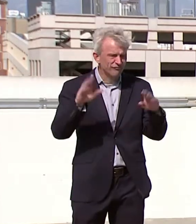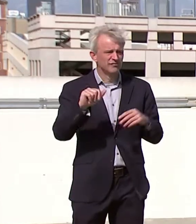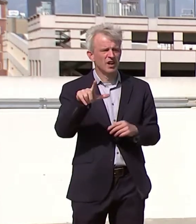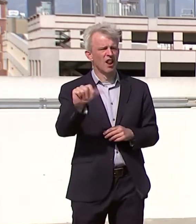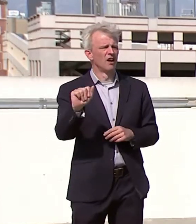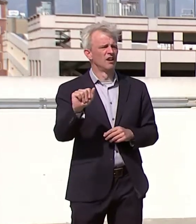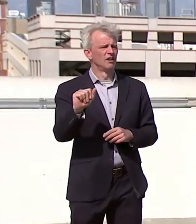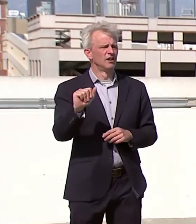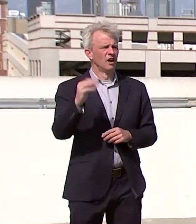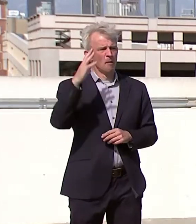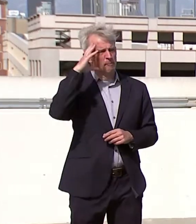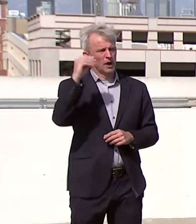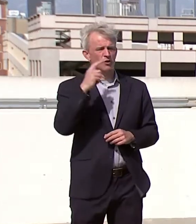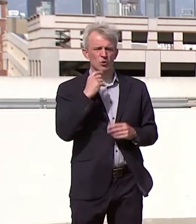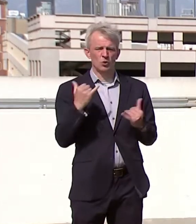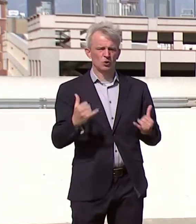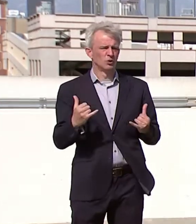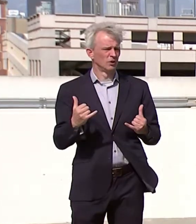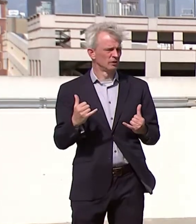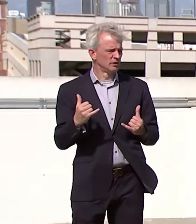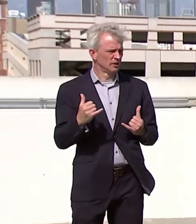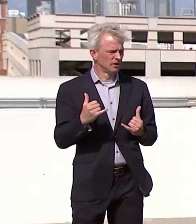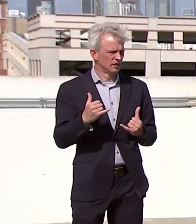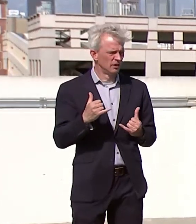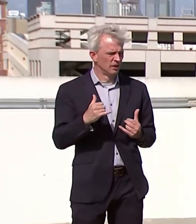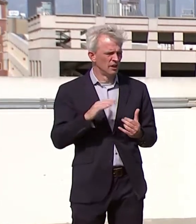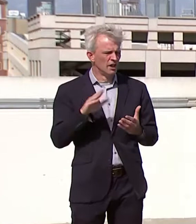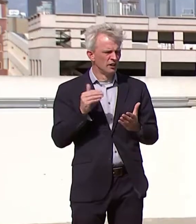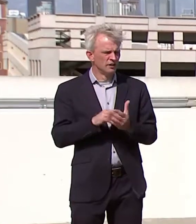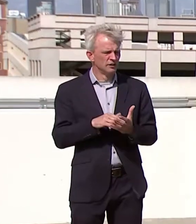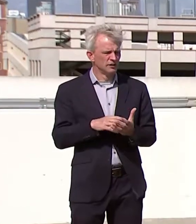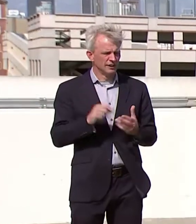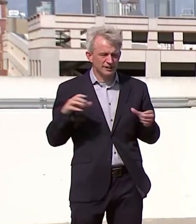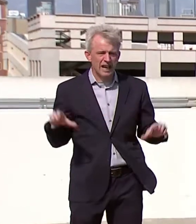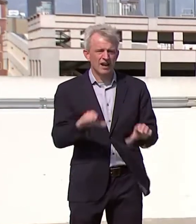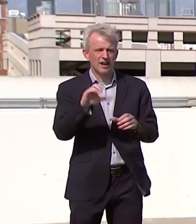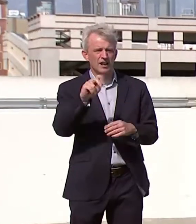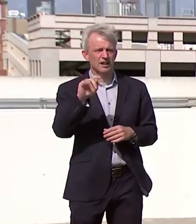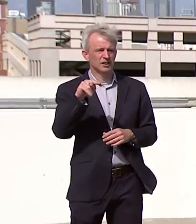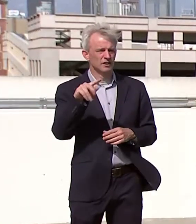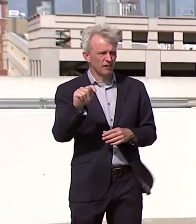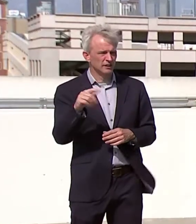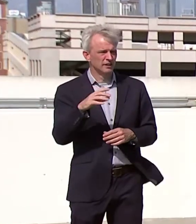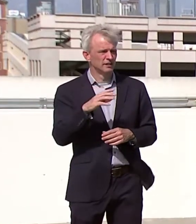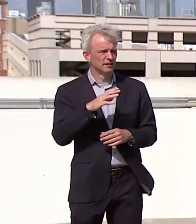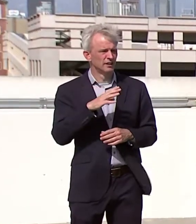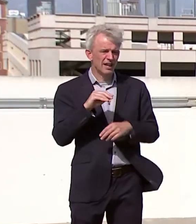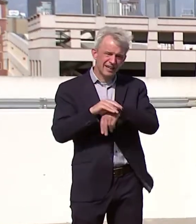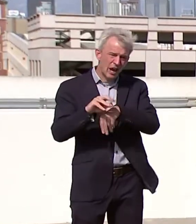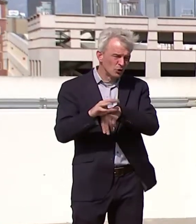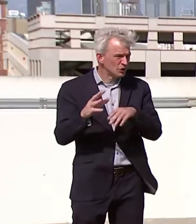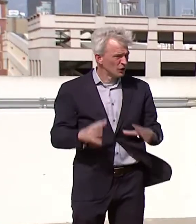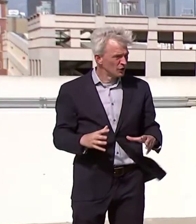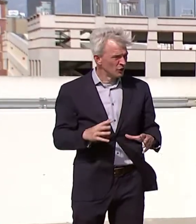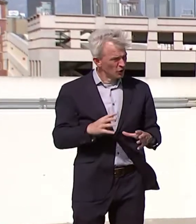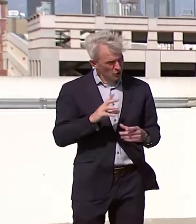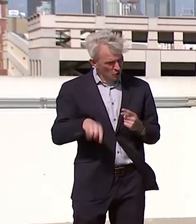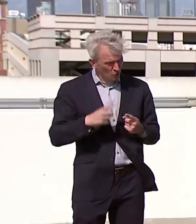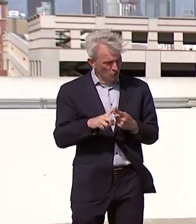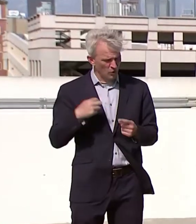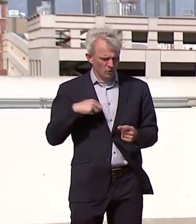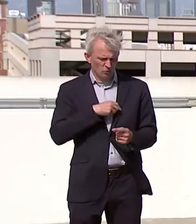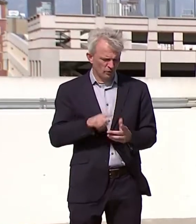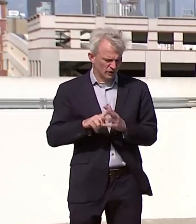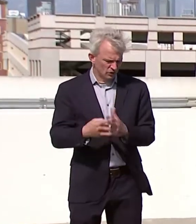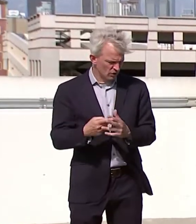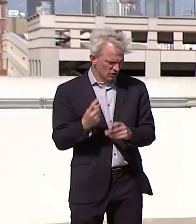man who's now the heart of the Valle de San Fernando, an activist, an intervention counselor. And when we launched last year